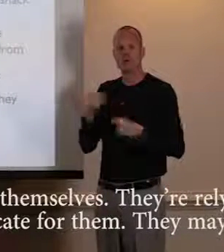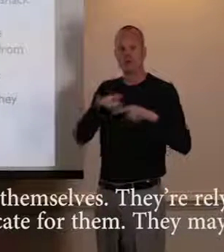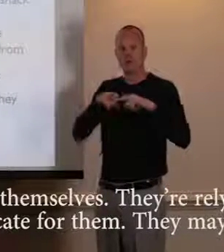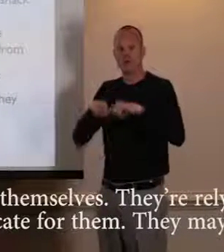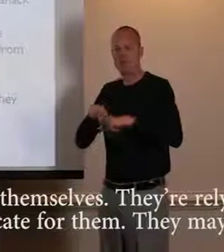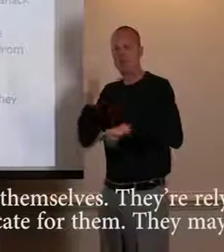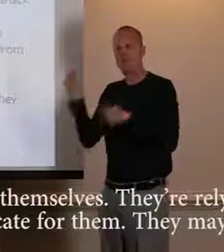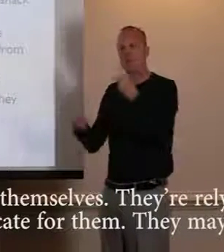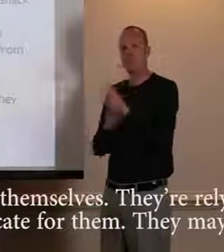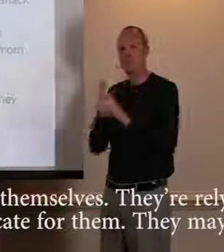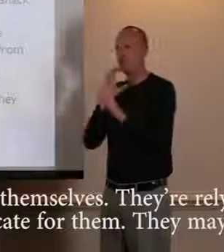for them.